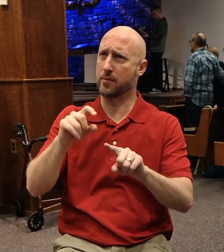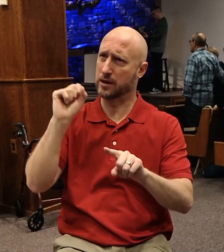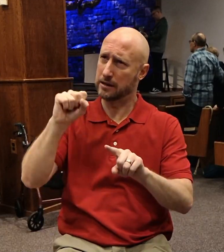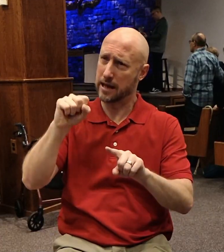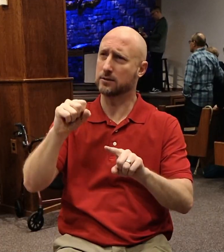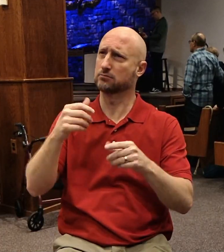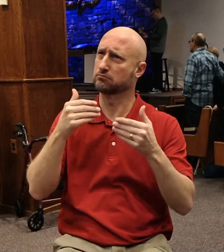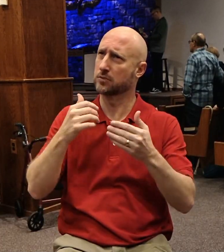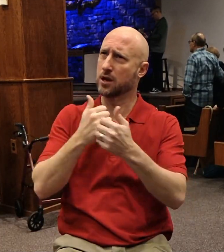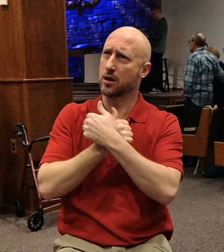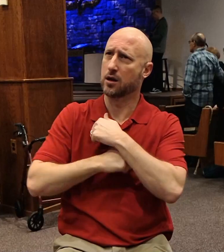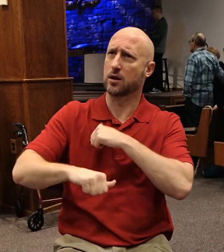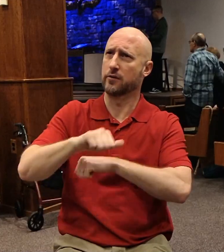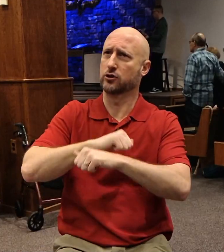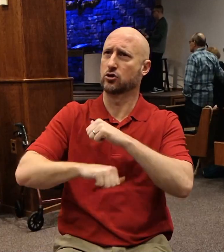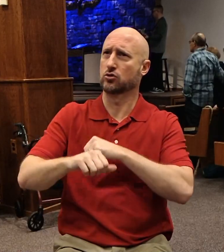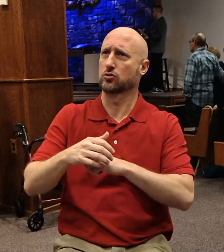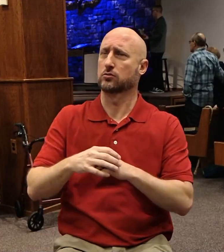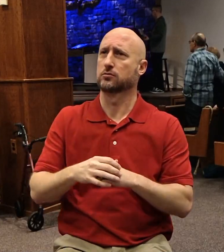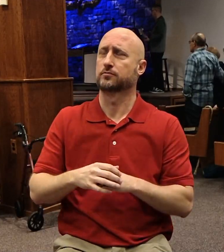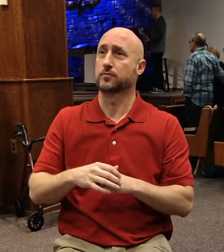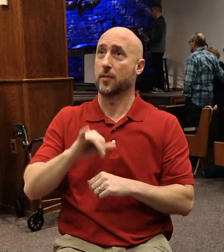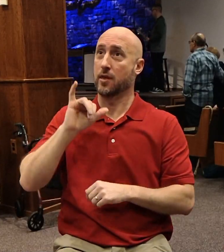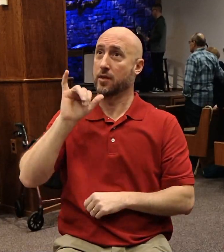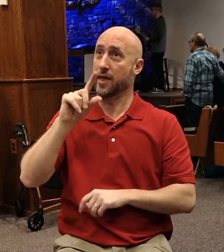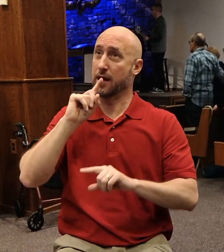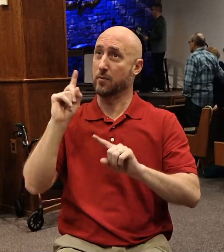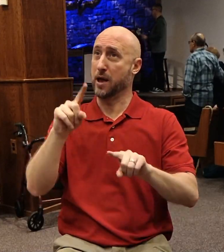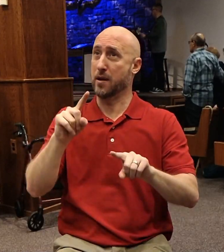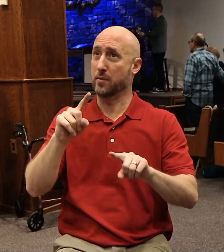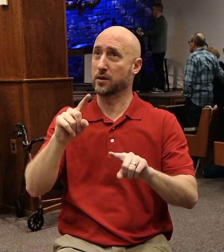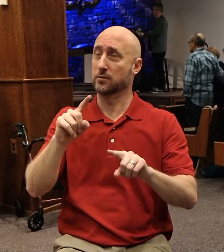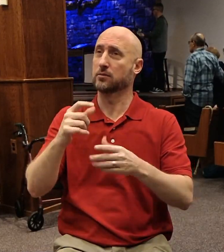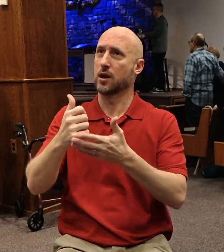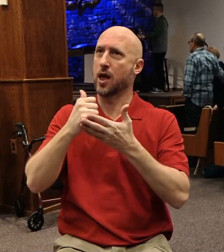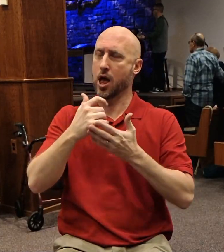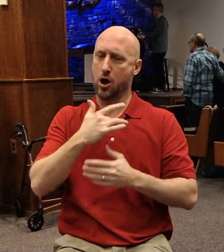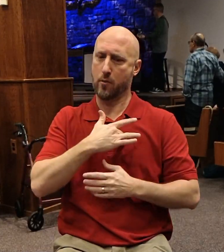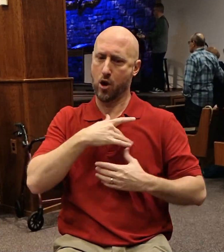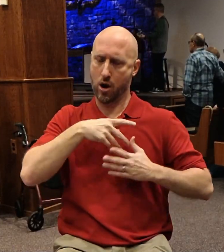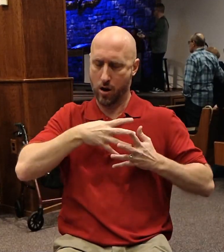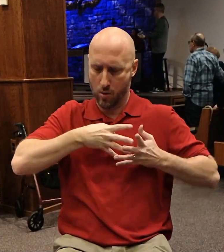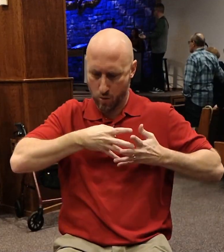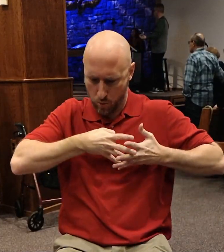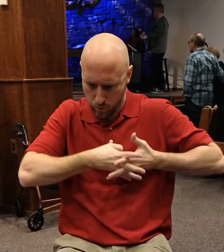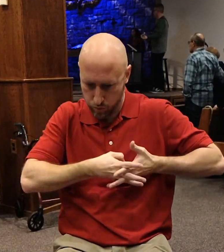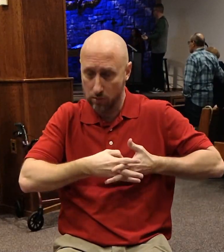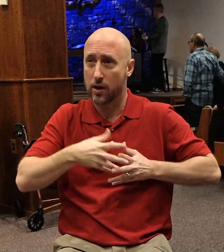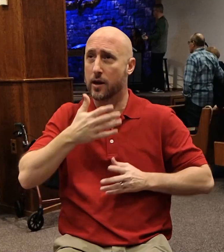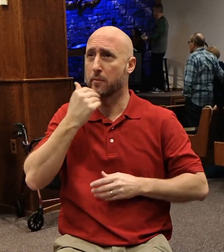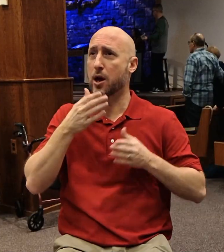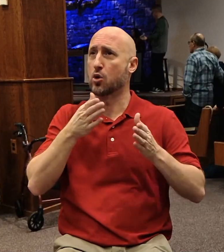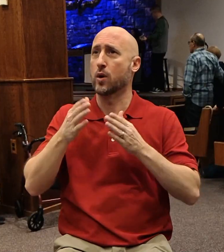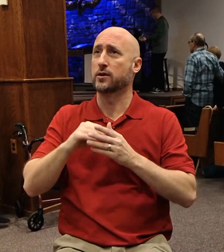let it have our hearts in better ways we pray in your name amen